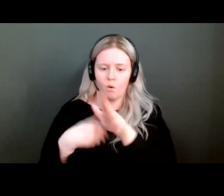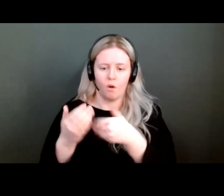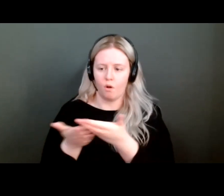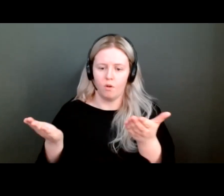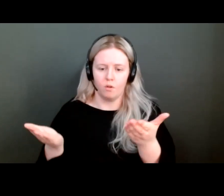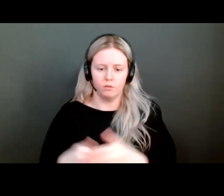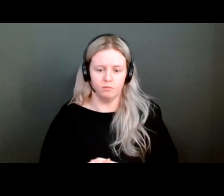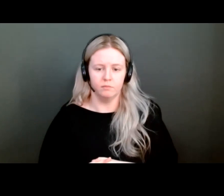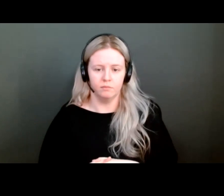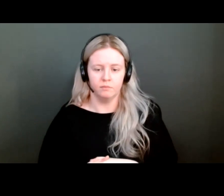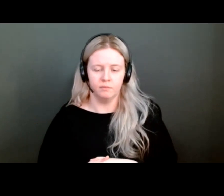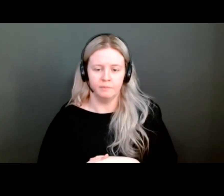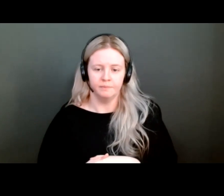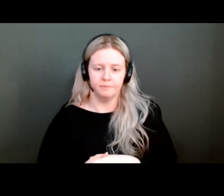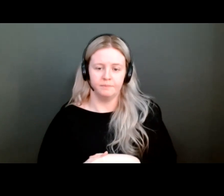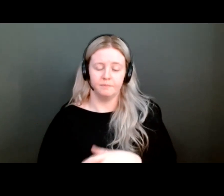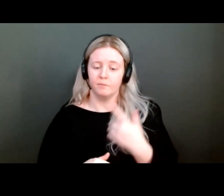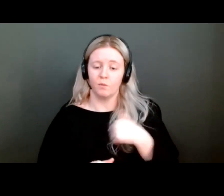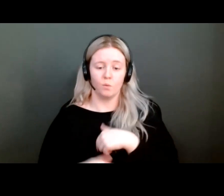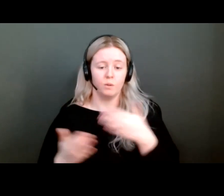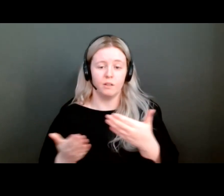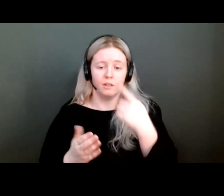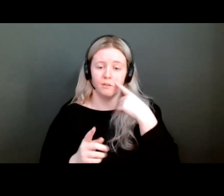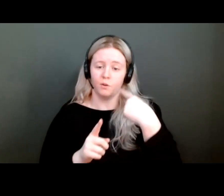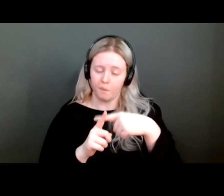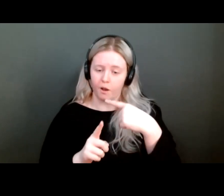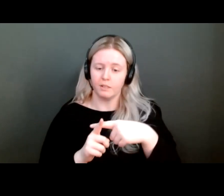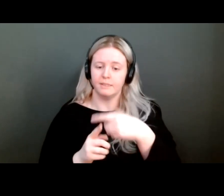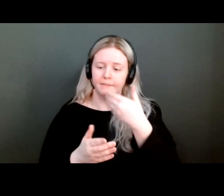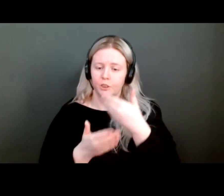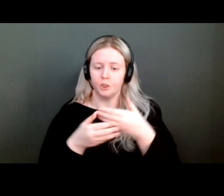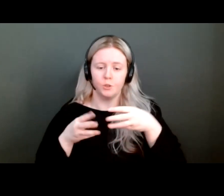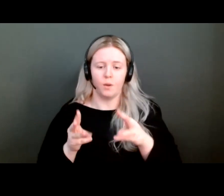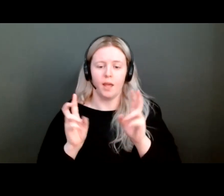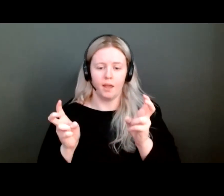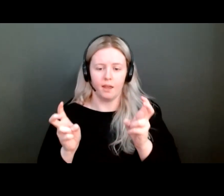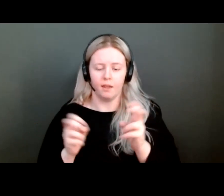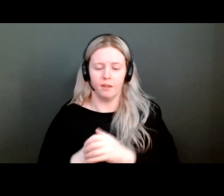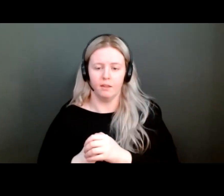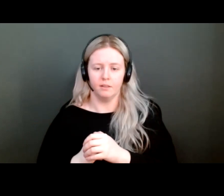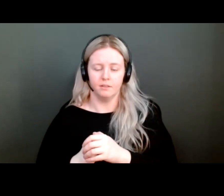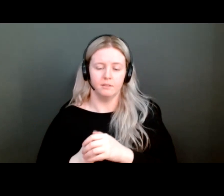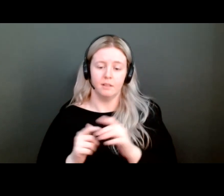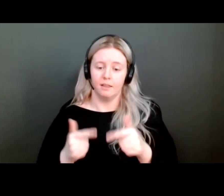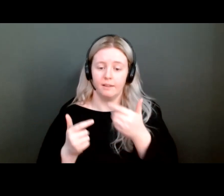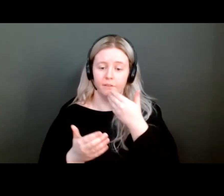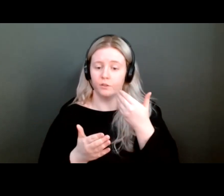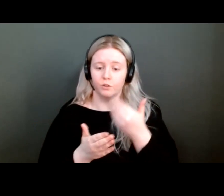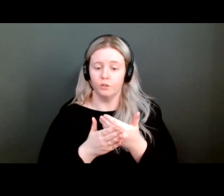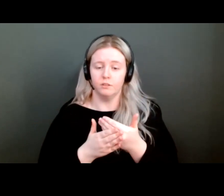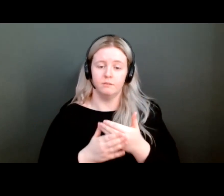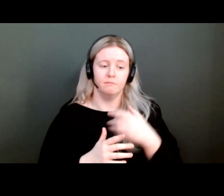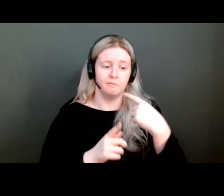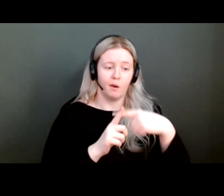together today in a good way, and I will keep saying in a good way, living a good life in peace